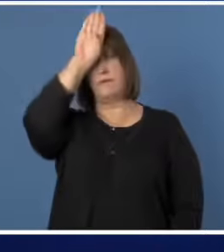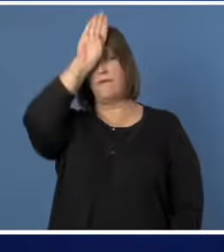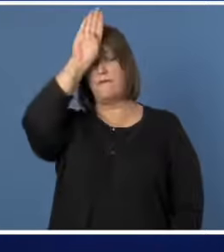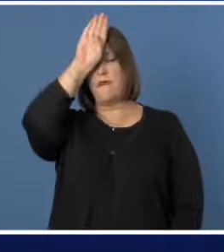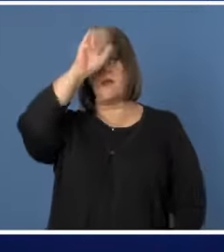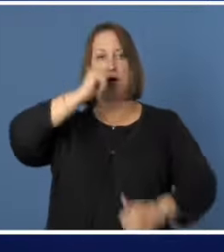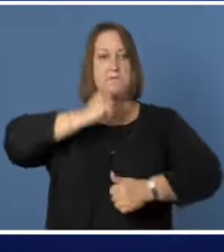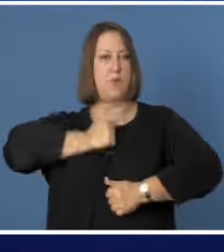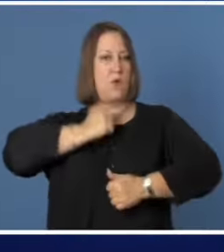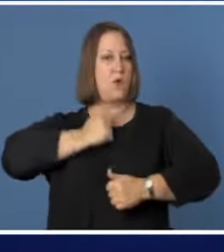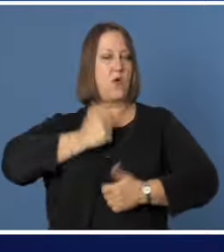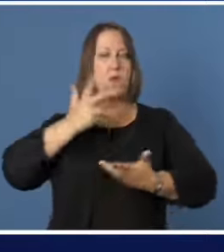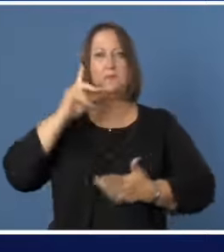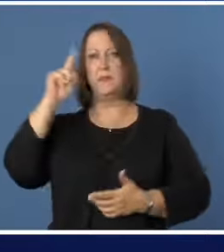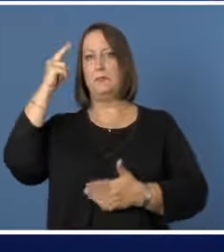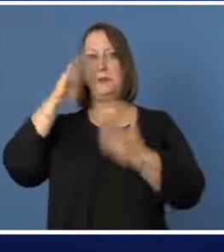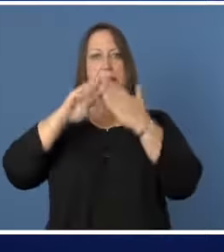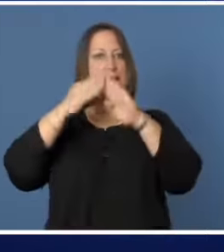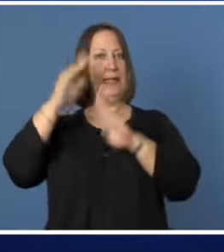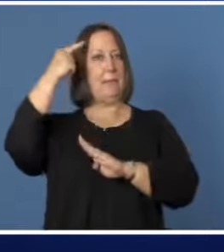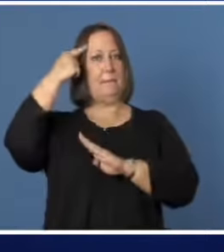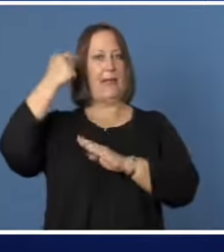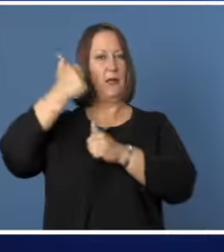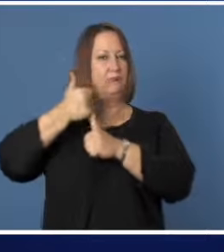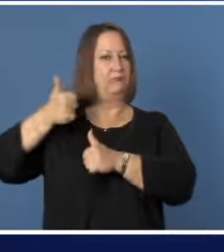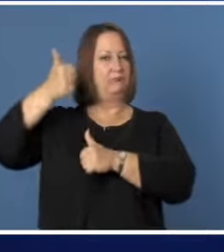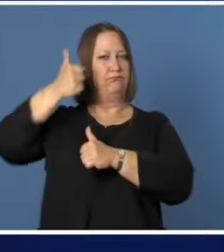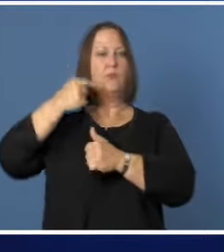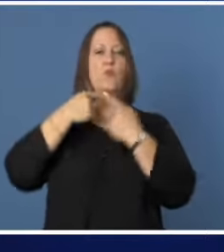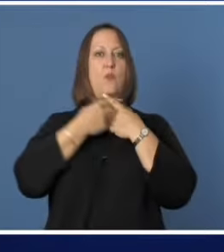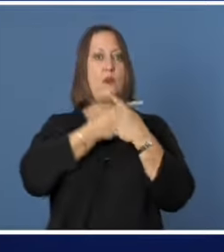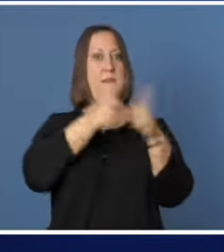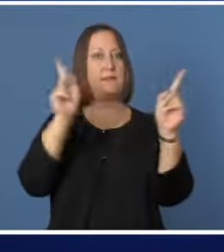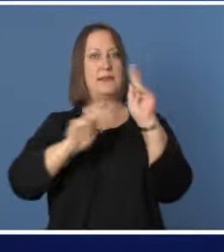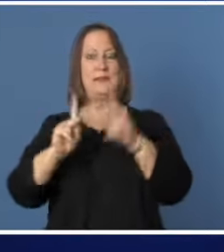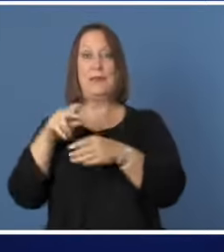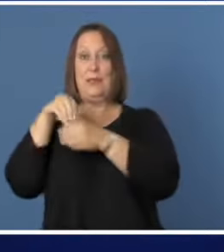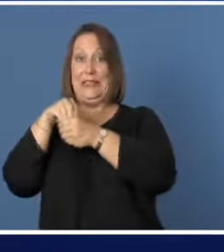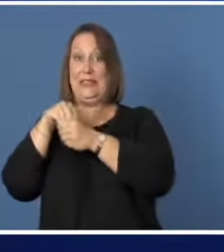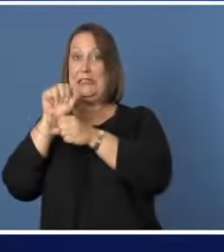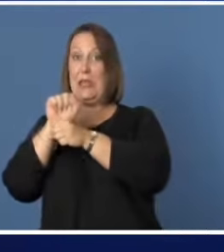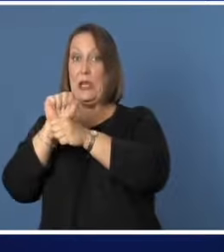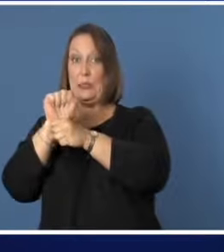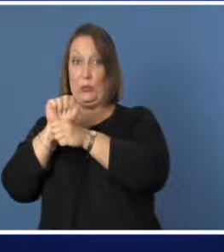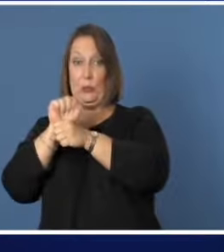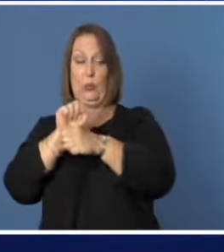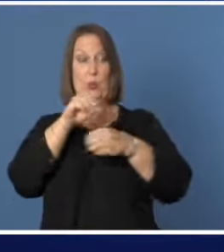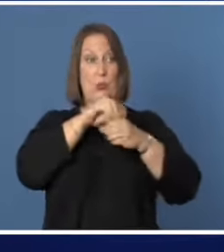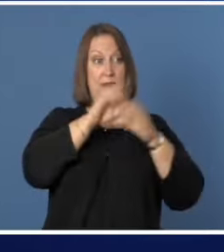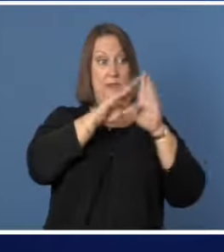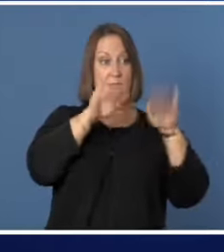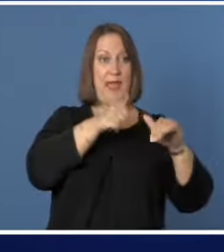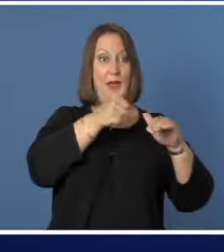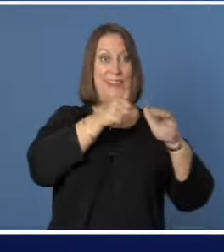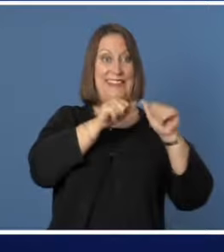If you are instructed to remain in your home or office building, you should